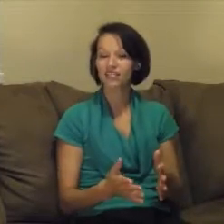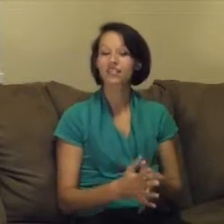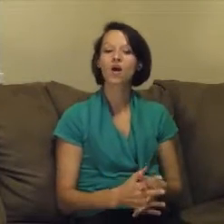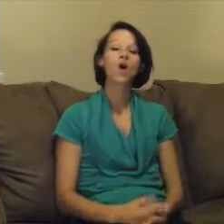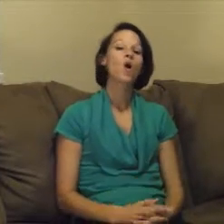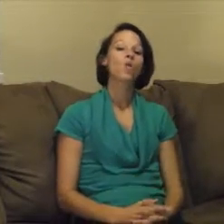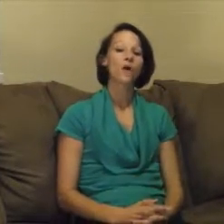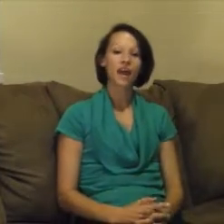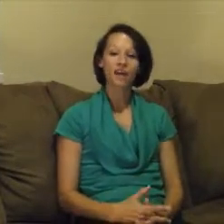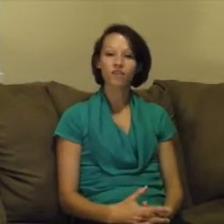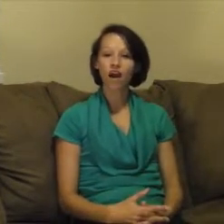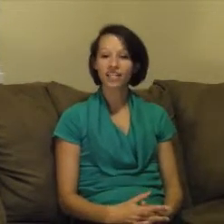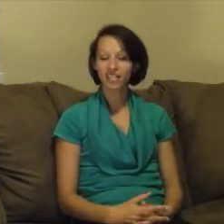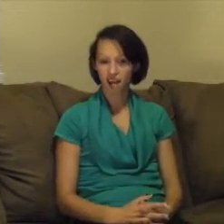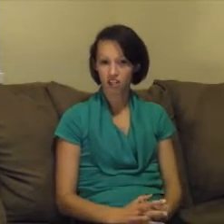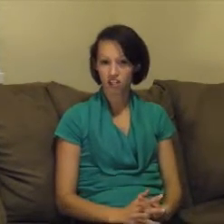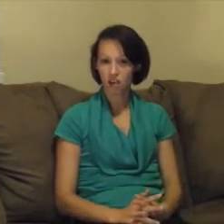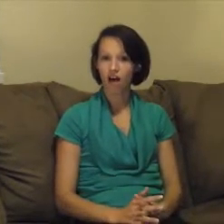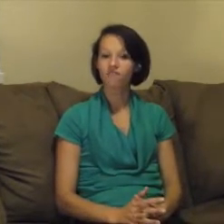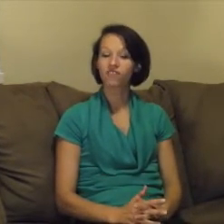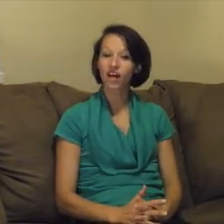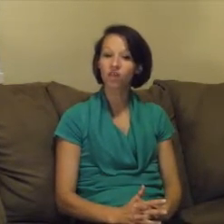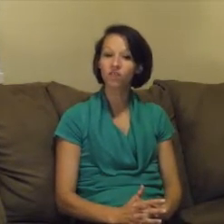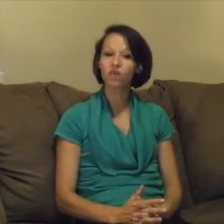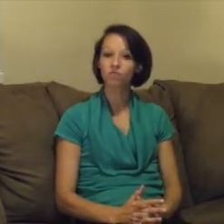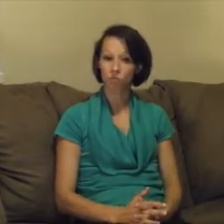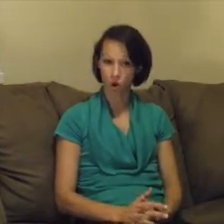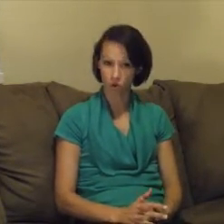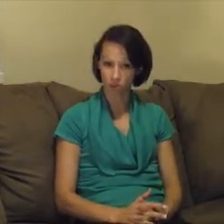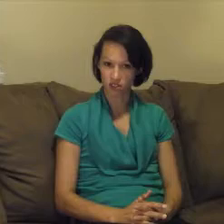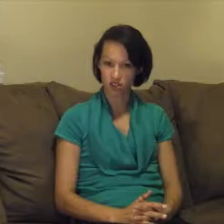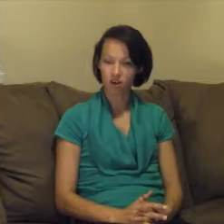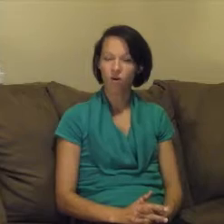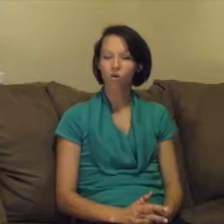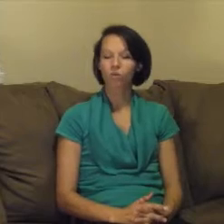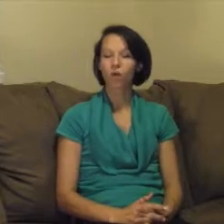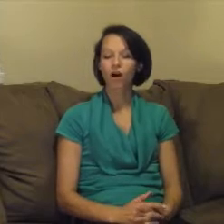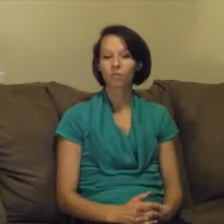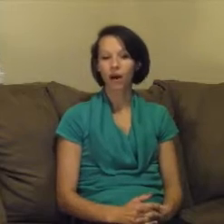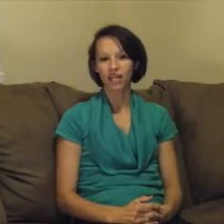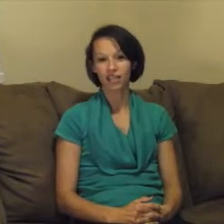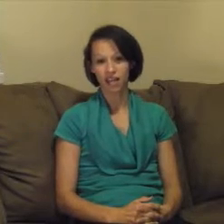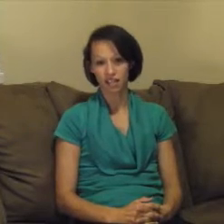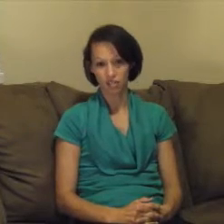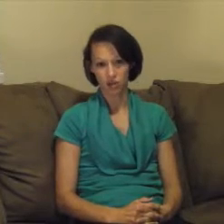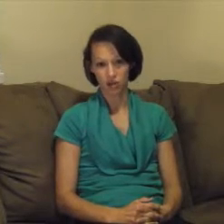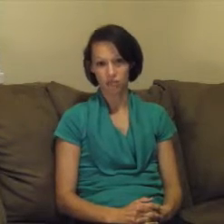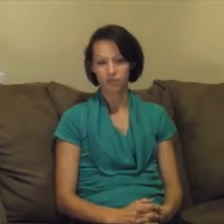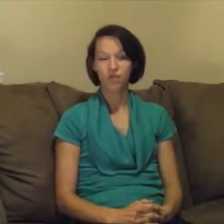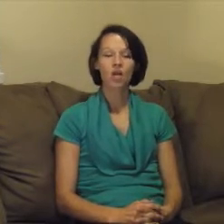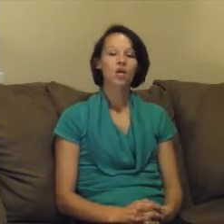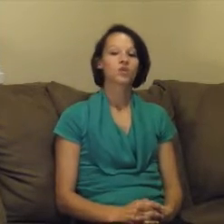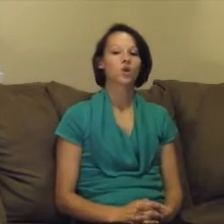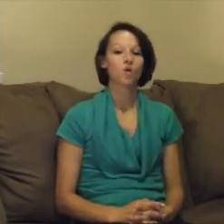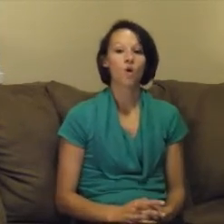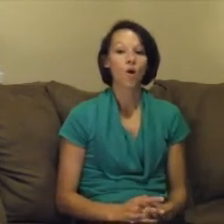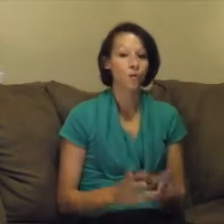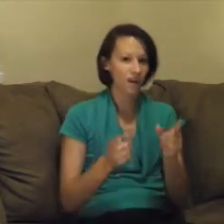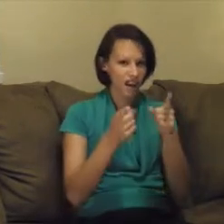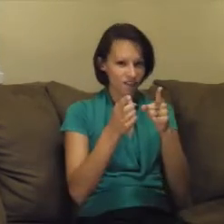is, whenever I touch a velvet rose, or walk by a lilac tree. So,